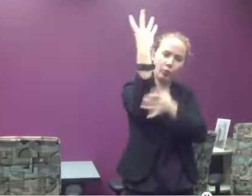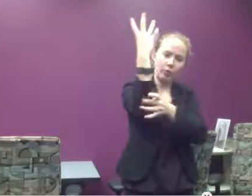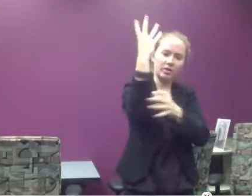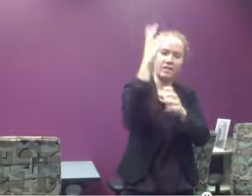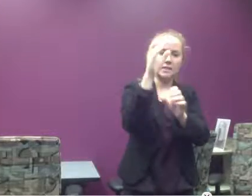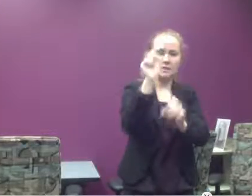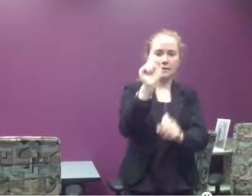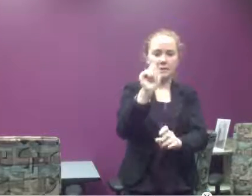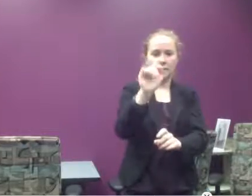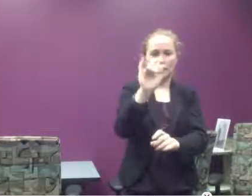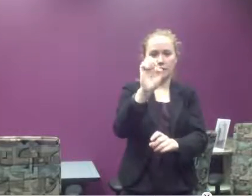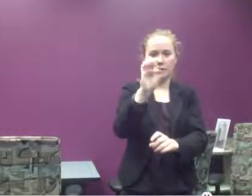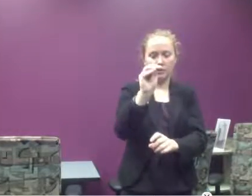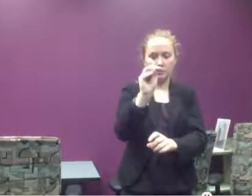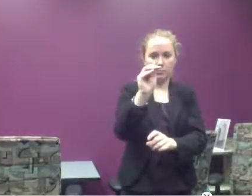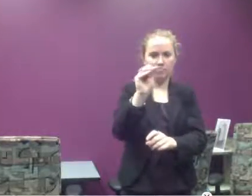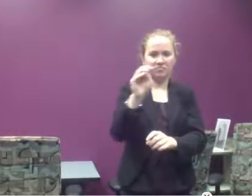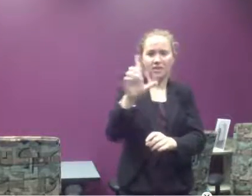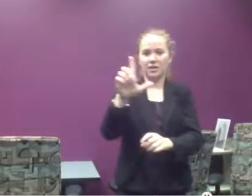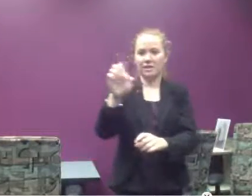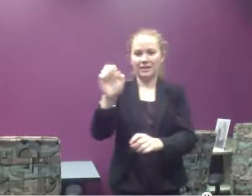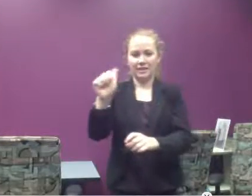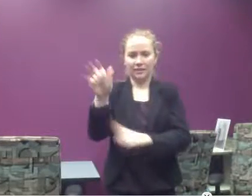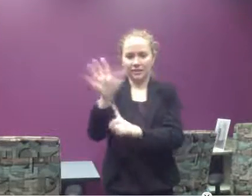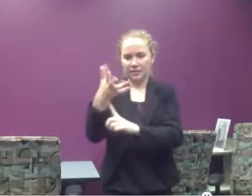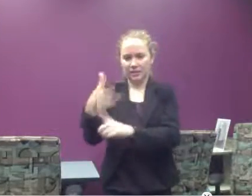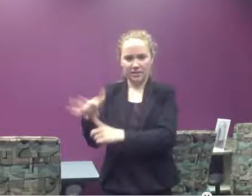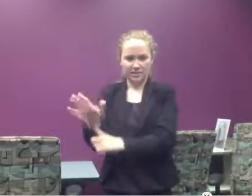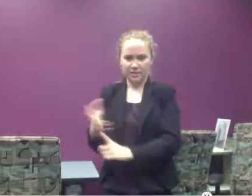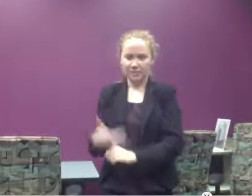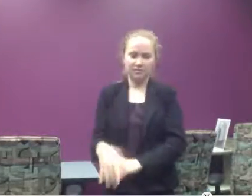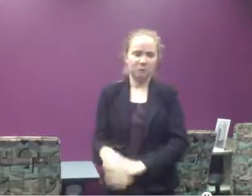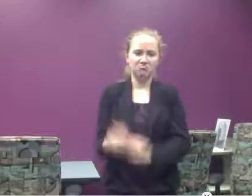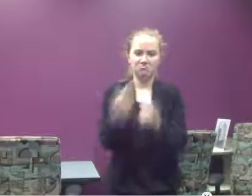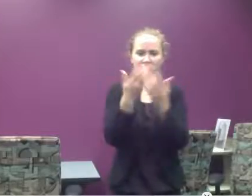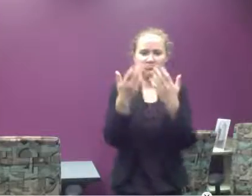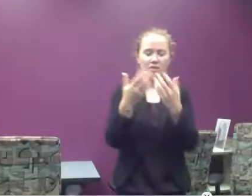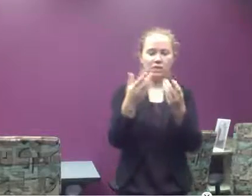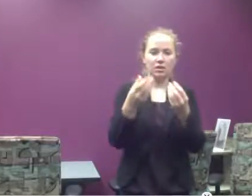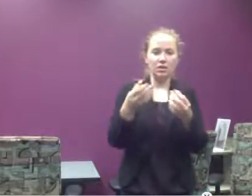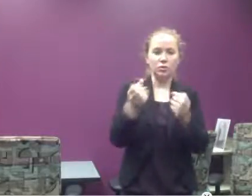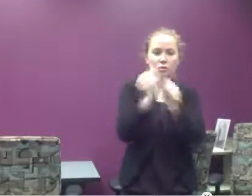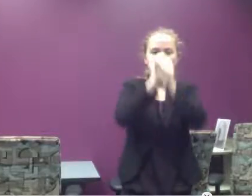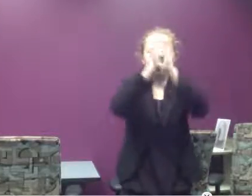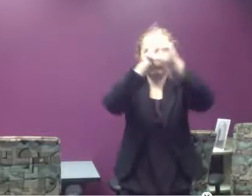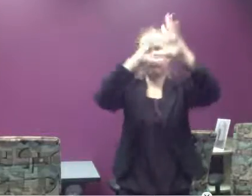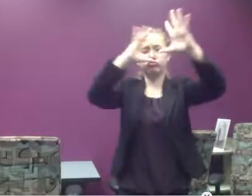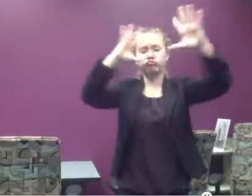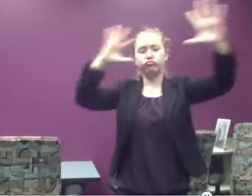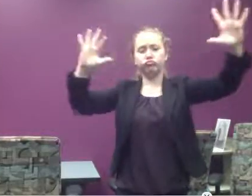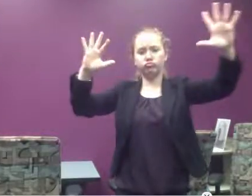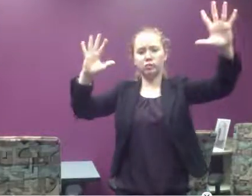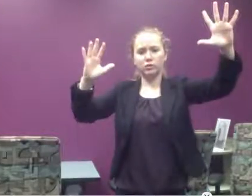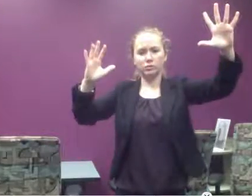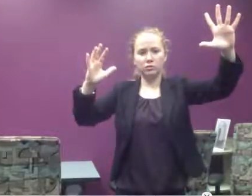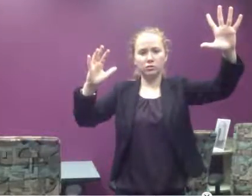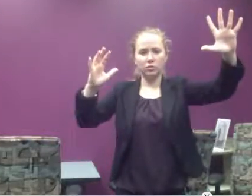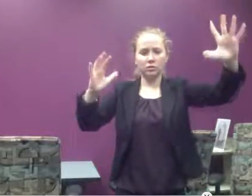You don't need to have the stem or leaves. Just imagine